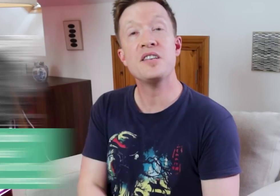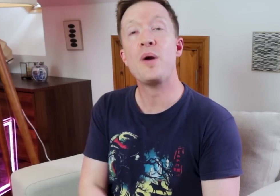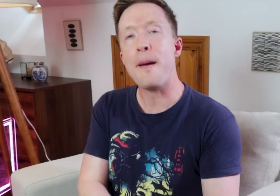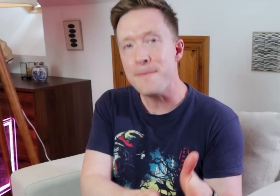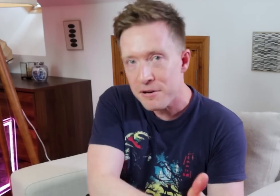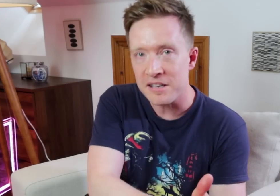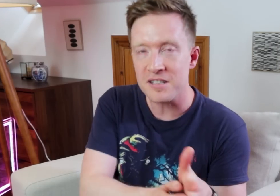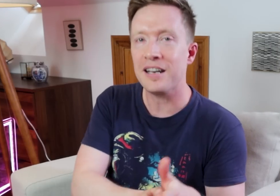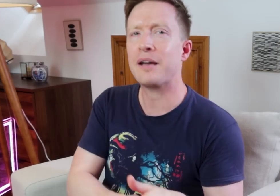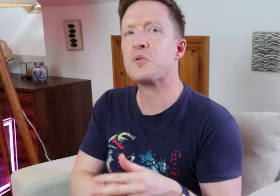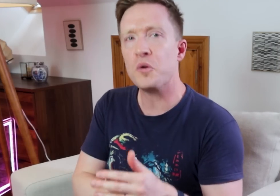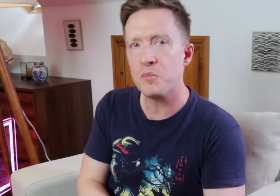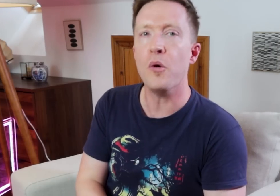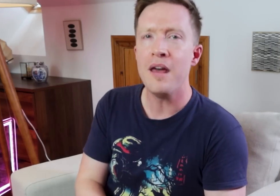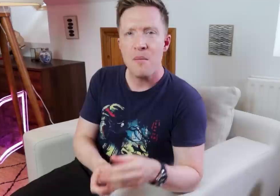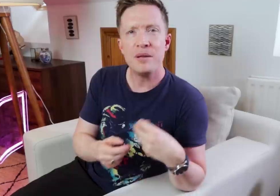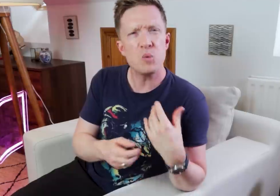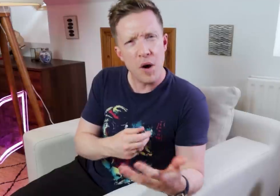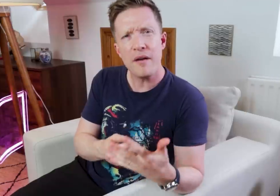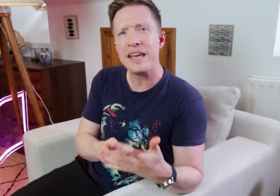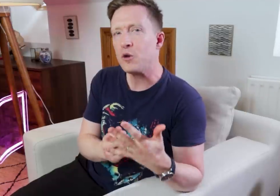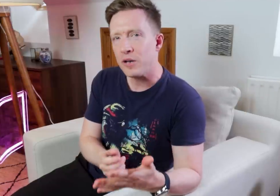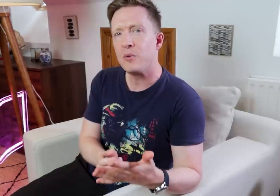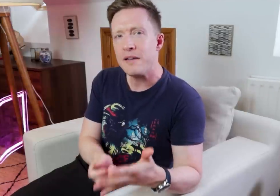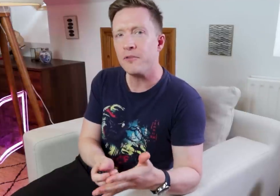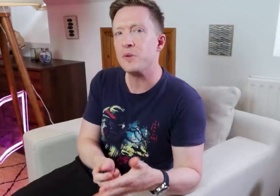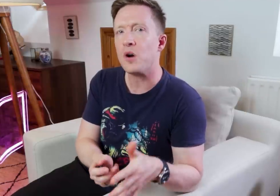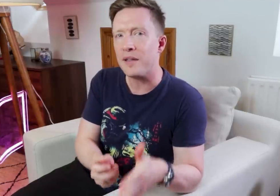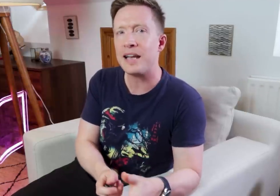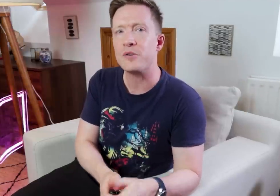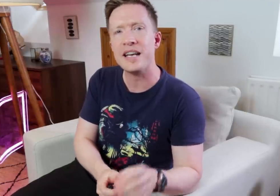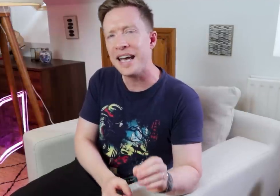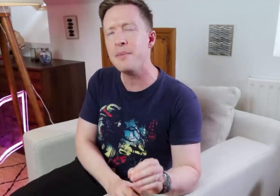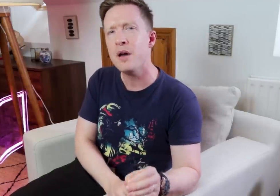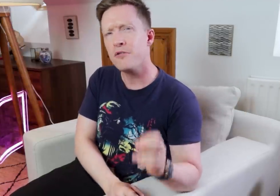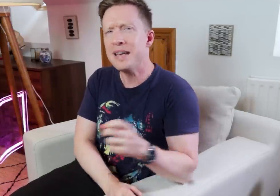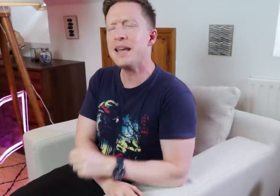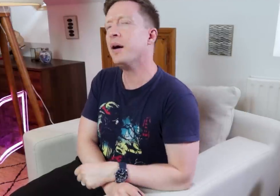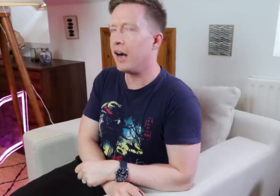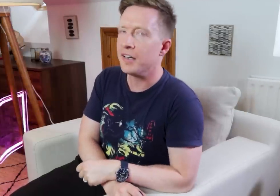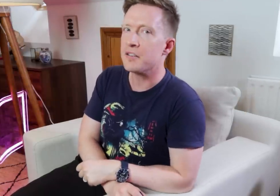this is where American sign language was born. But there was one other incredible influence on the language, and it came from a nearby island.